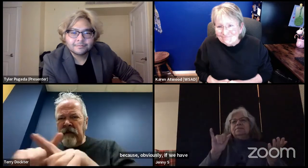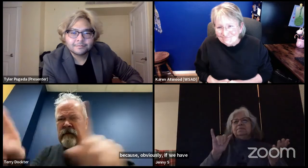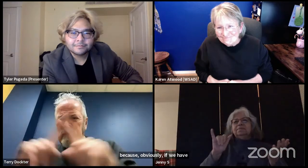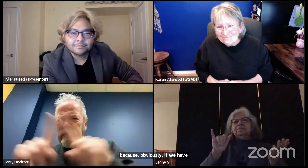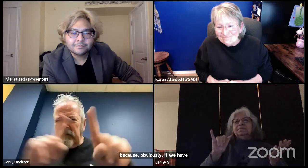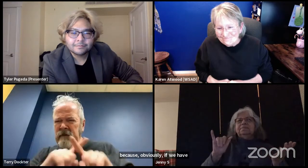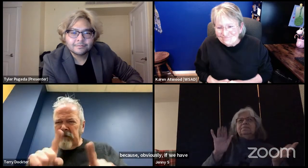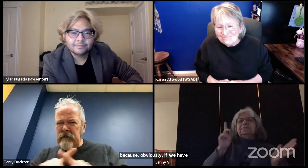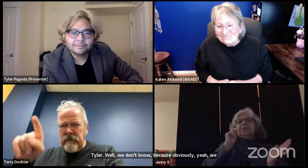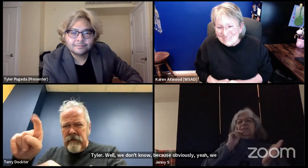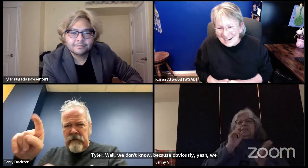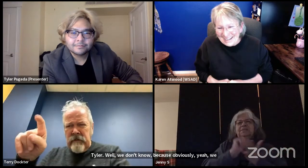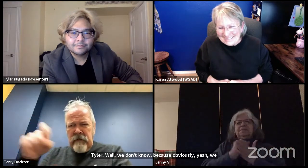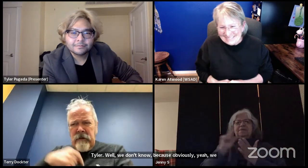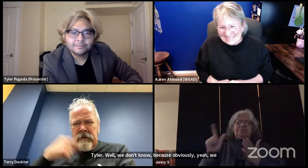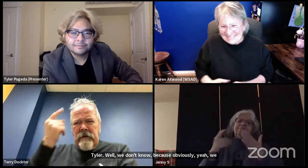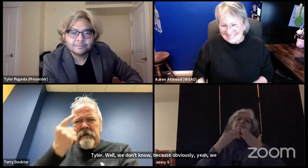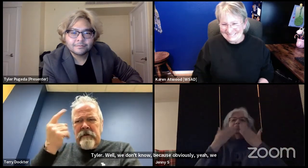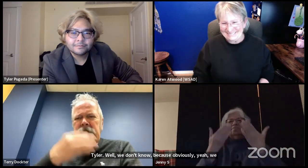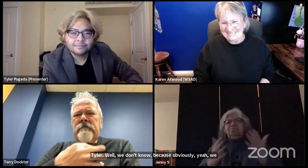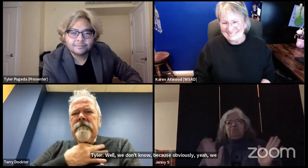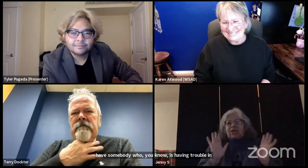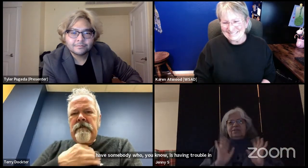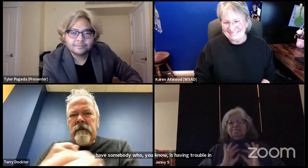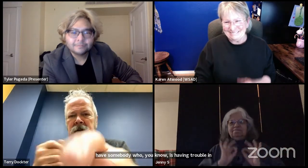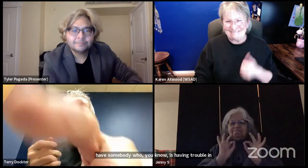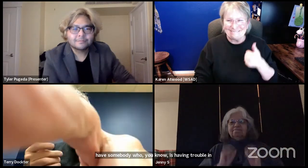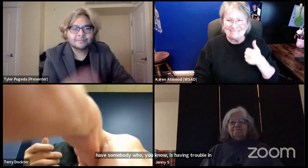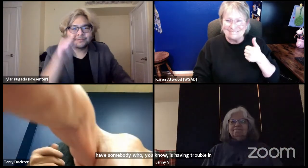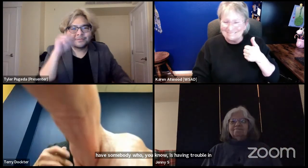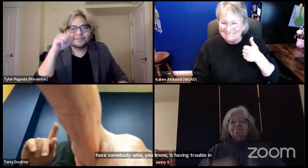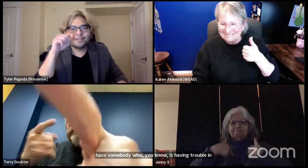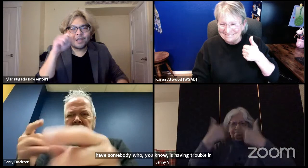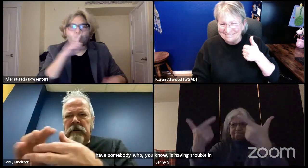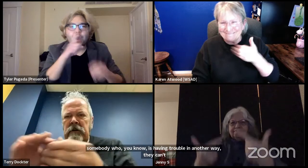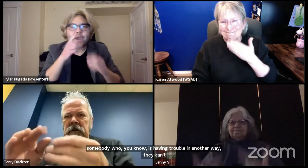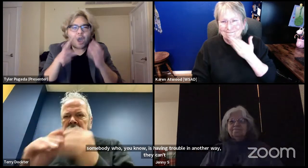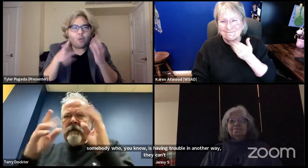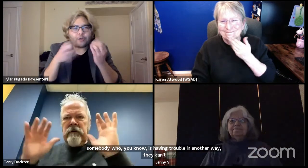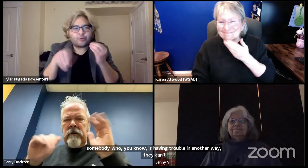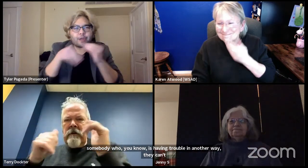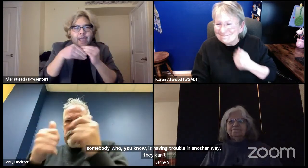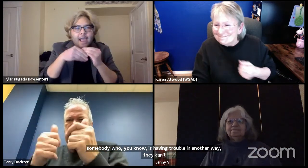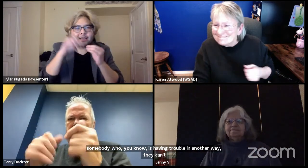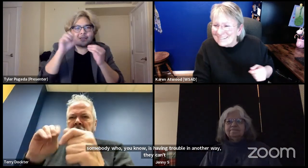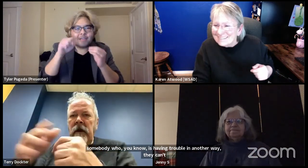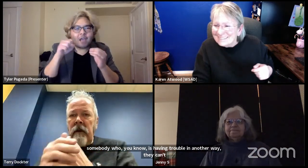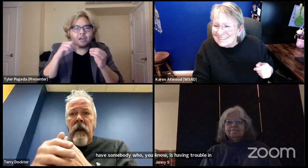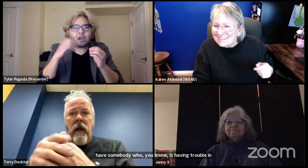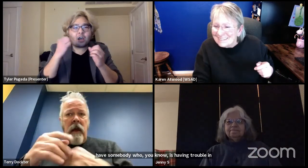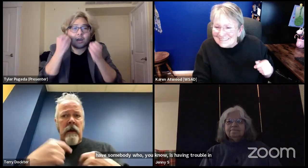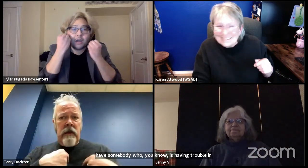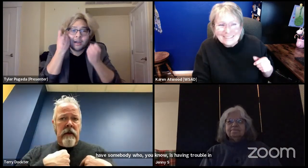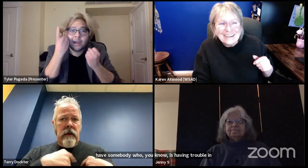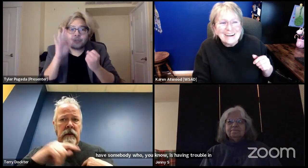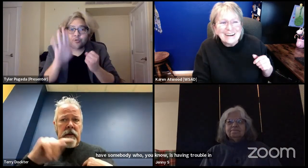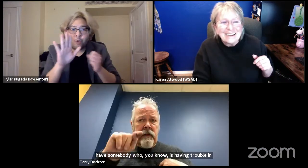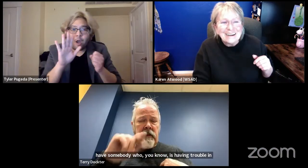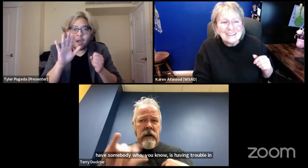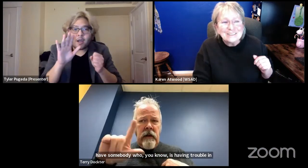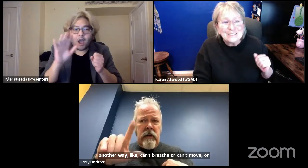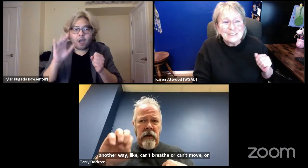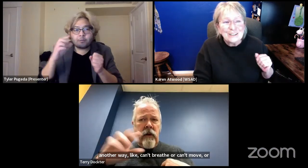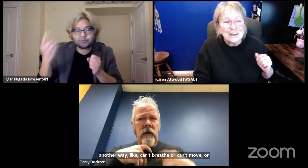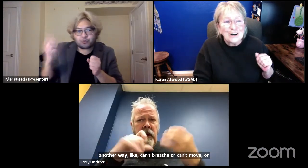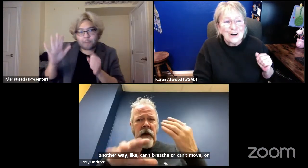these things. You understand what I mean? Because what we do today is very different than what we do when we're older. Tyler says, yes, that's very